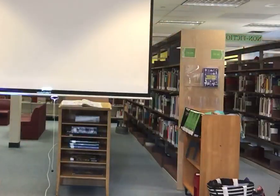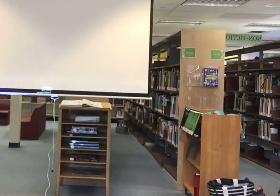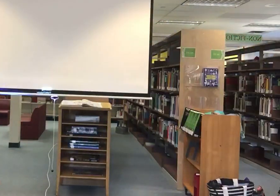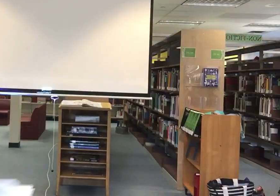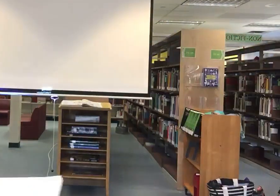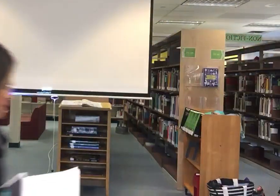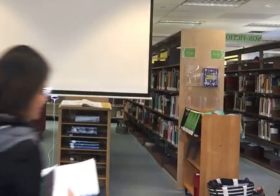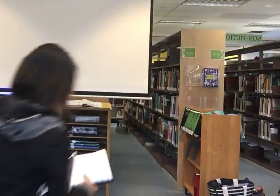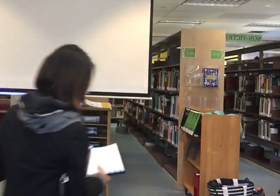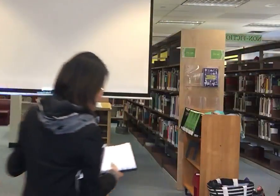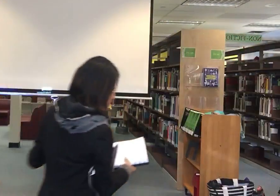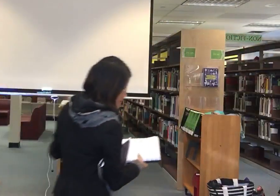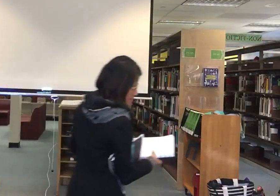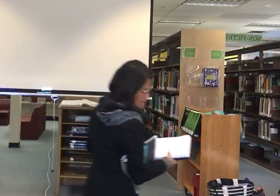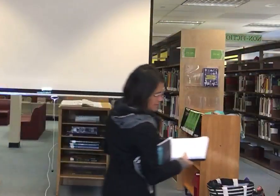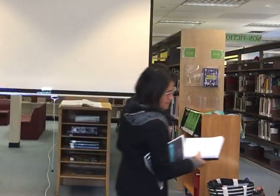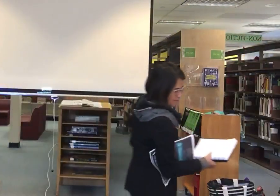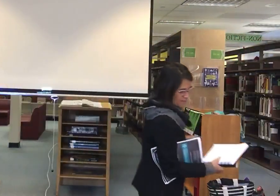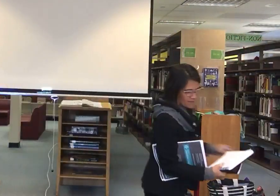Oh.